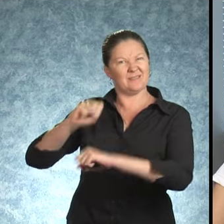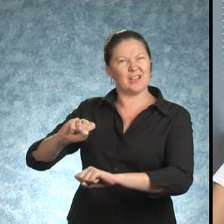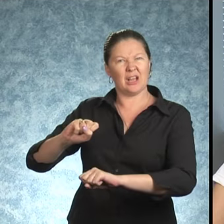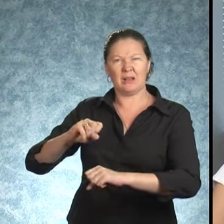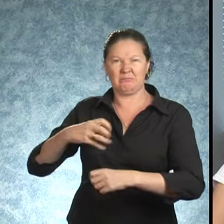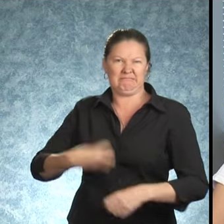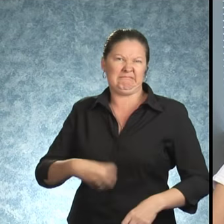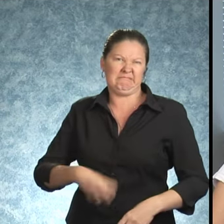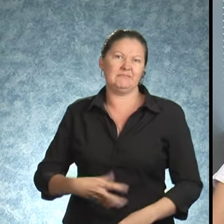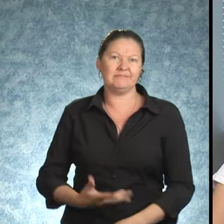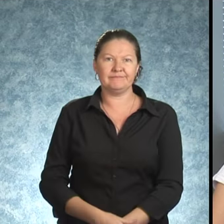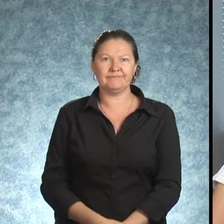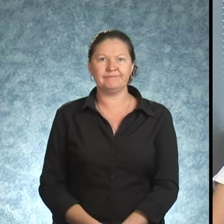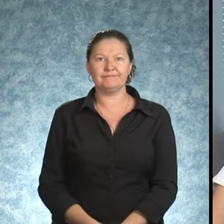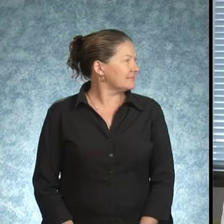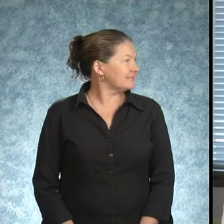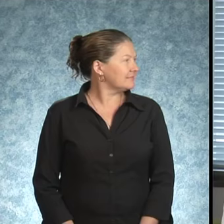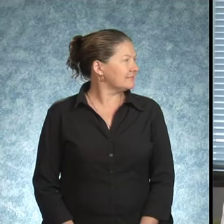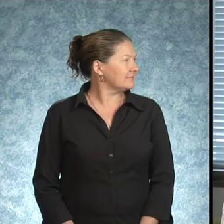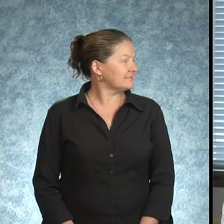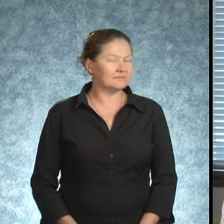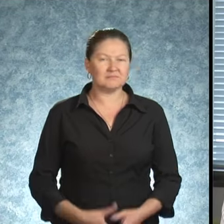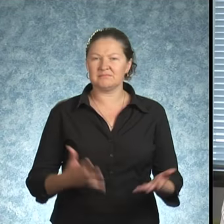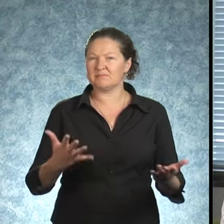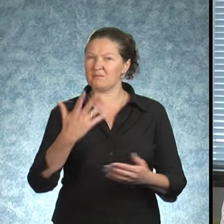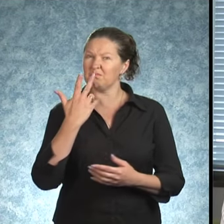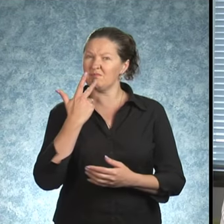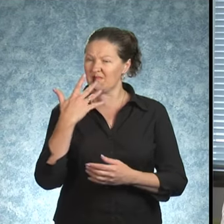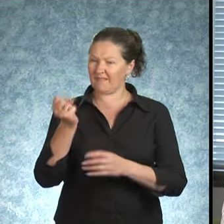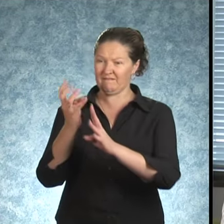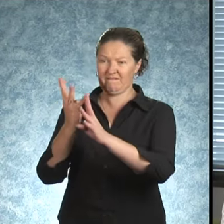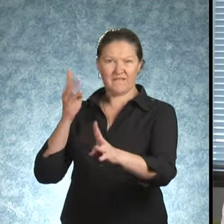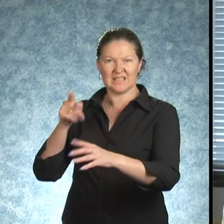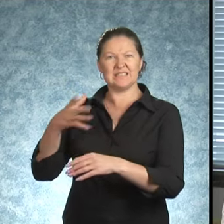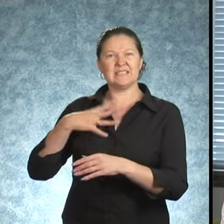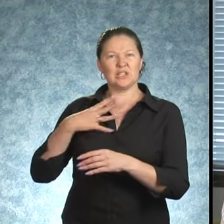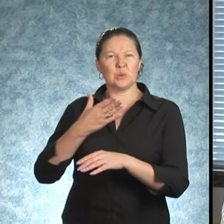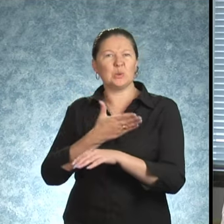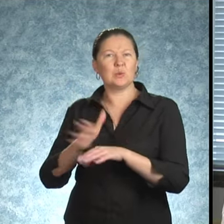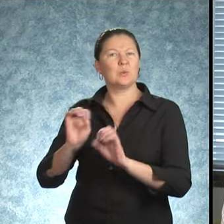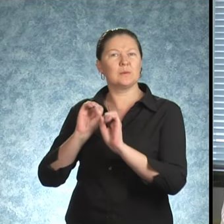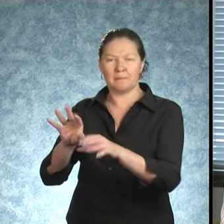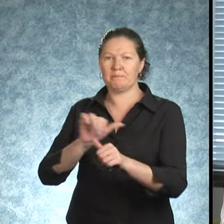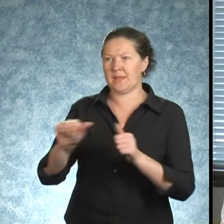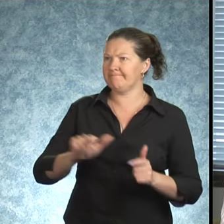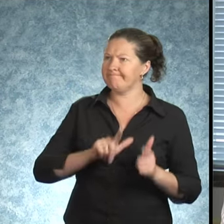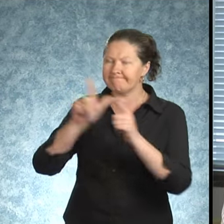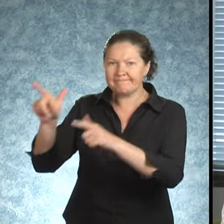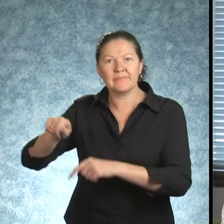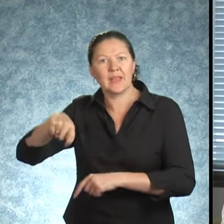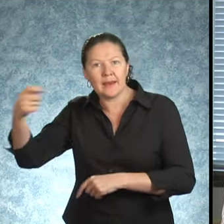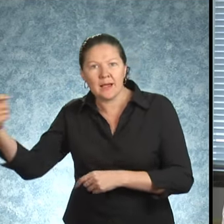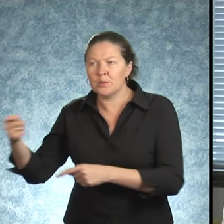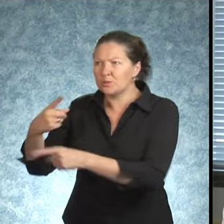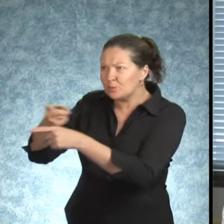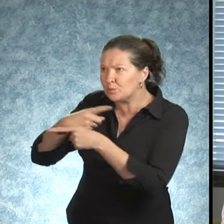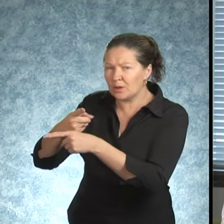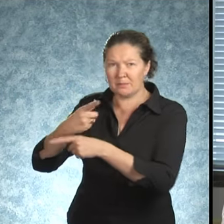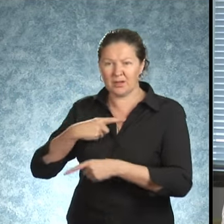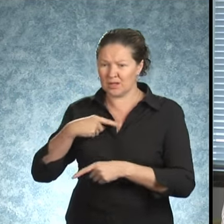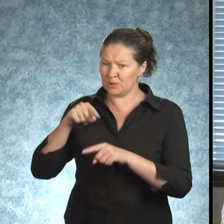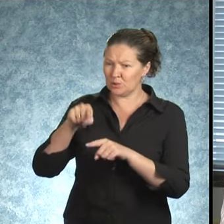you've avoided a lot of heartache. Well, if you've got a fence that needs replacing, it would be best to go and have a talk to your neighbour. I mean, ultimately you